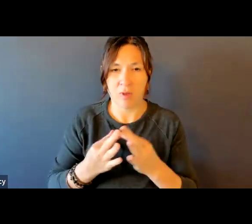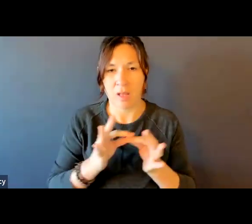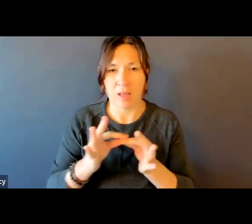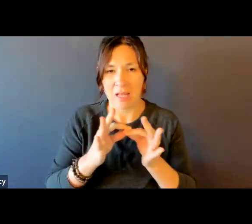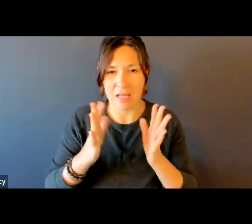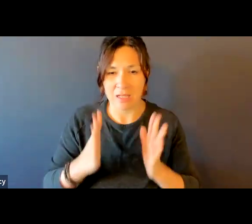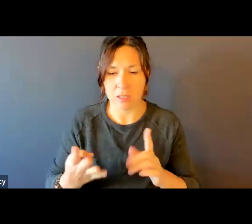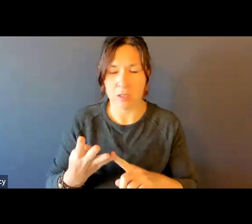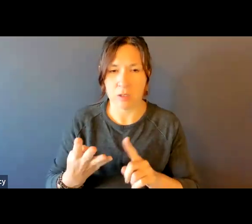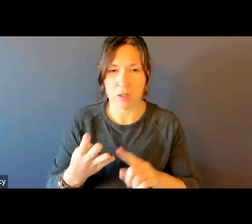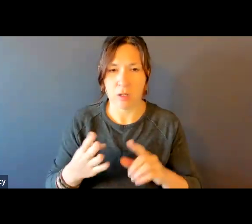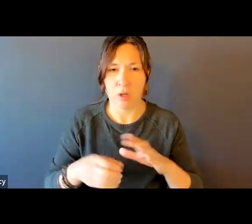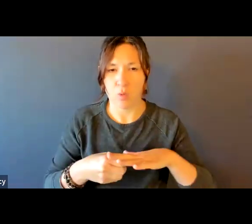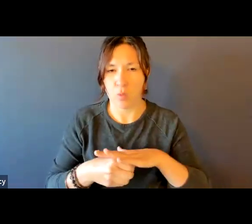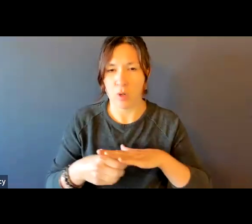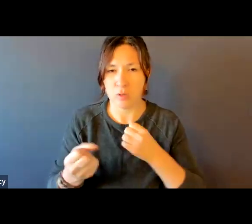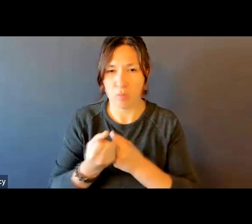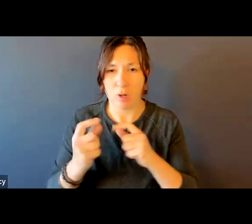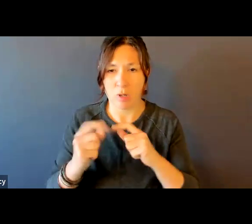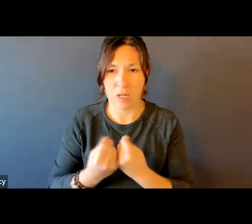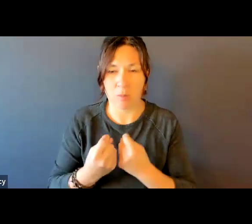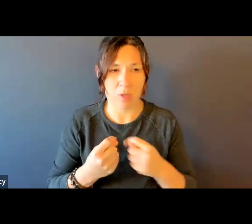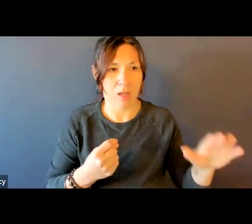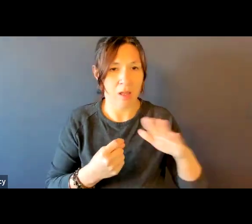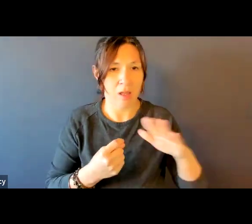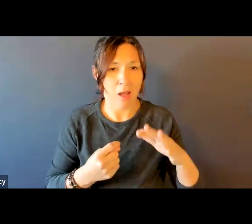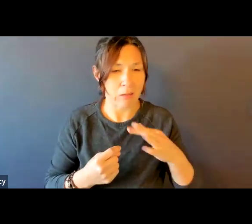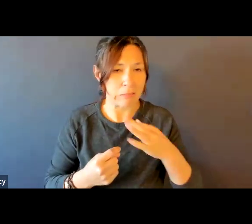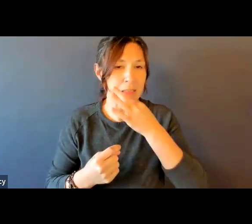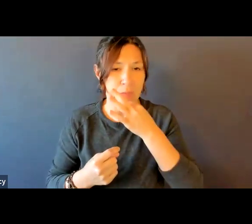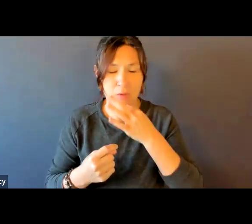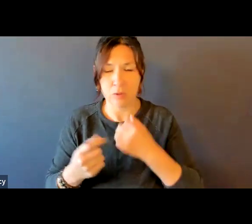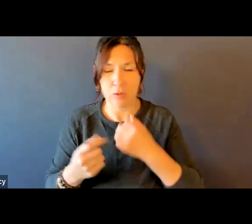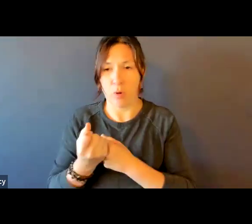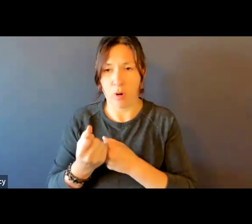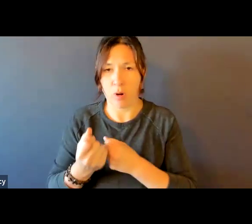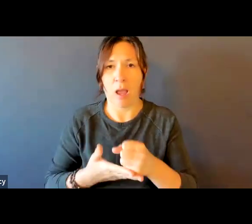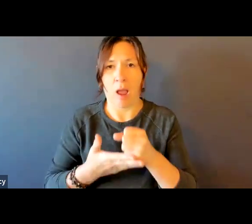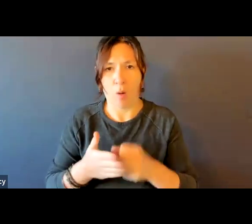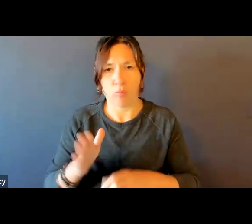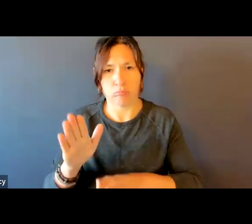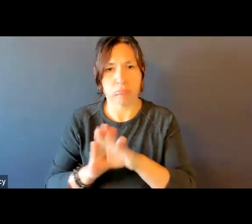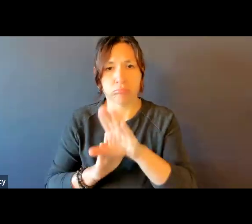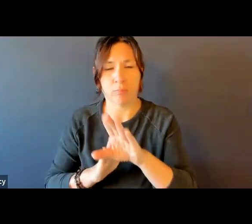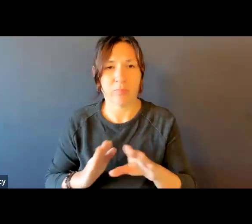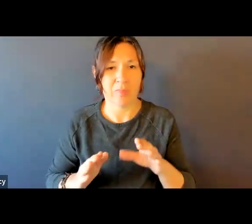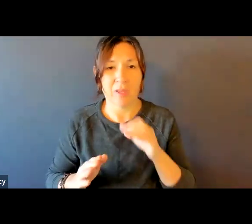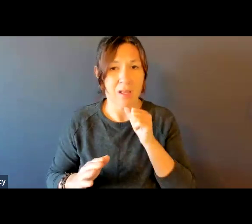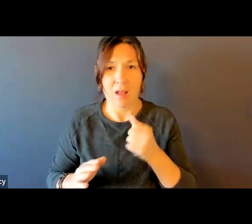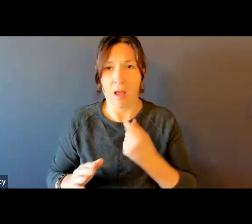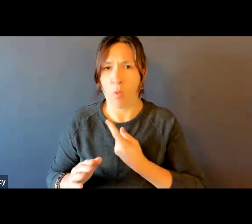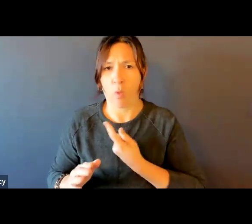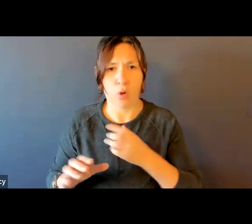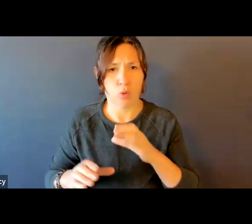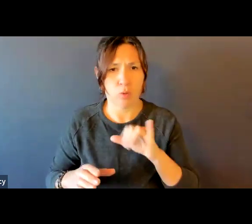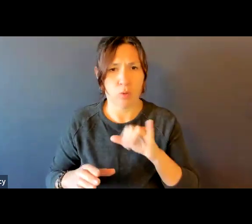whose support and expertise have made an impact on our growth as well. This is not work that has been done alone. It has